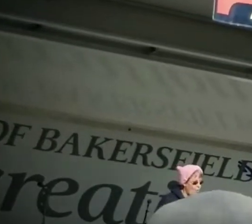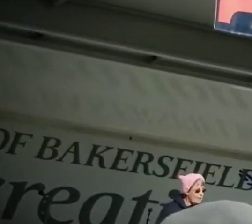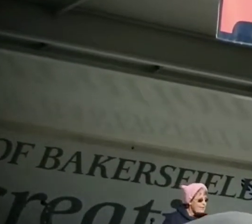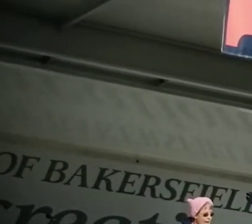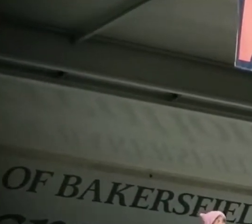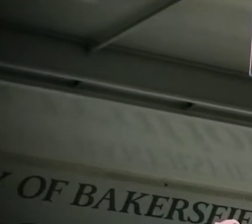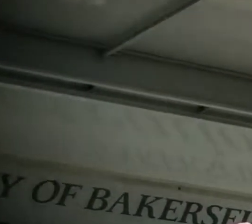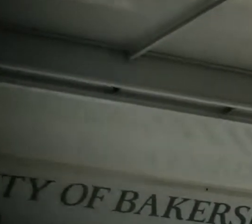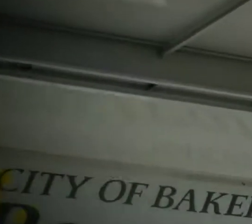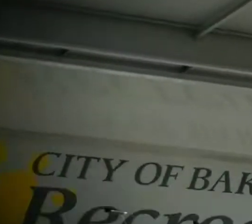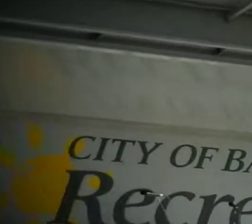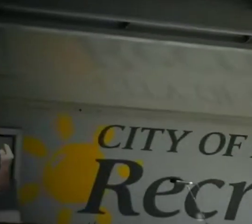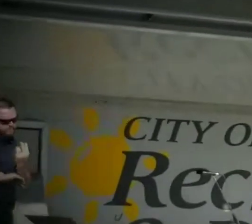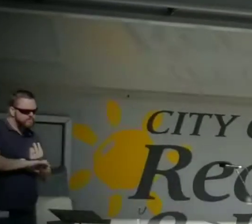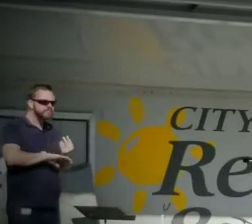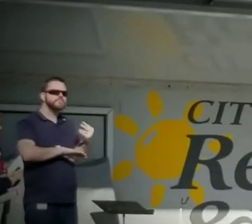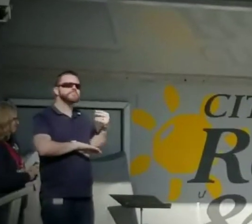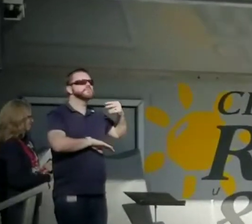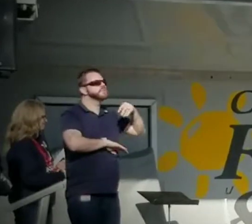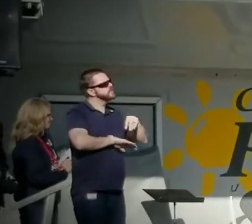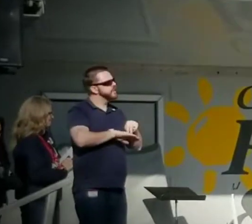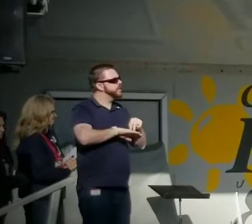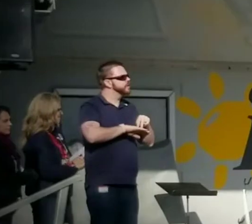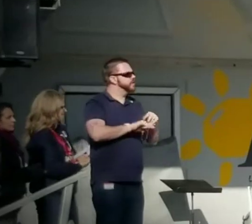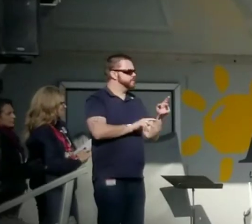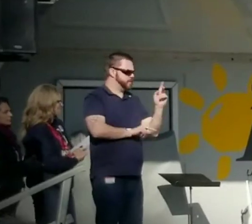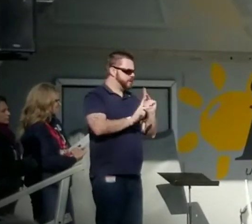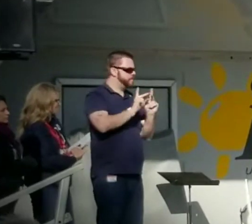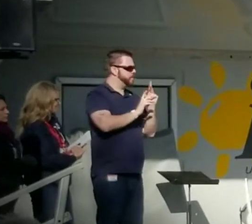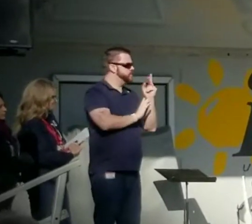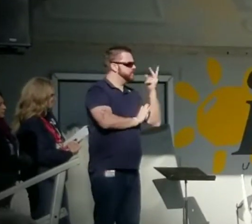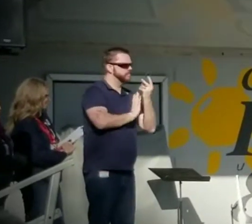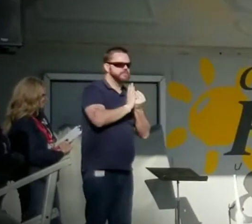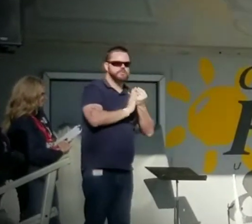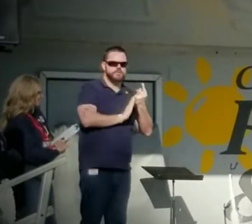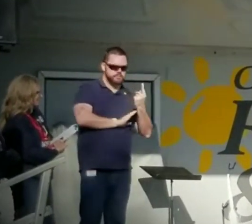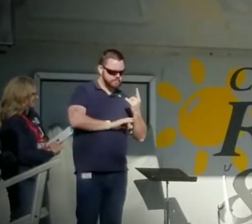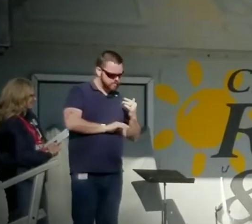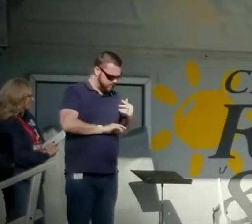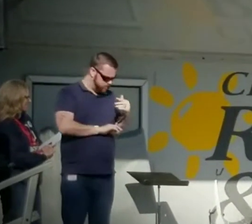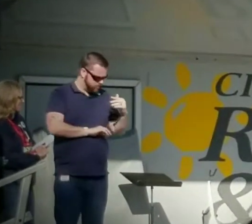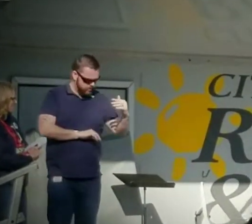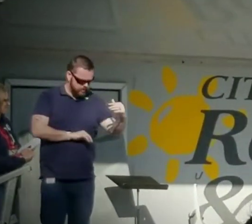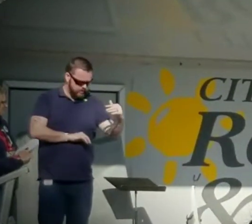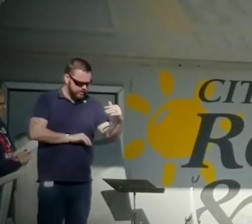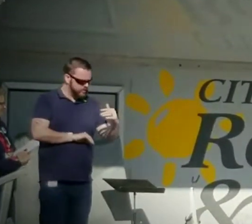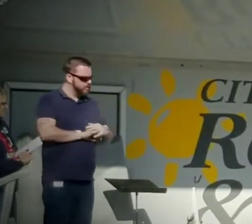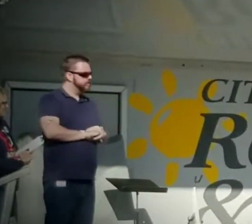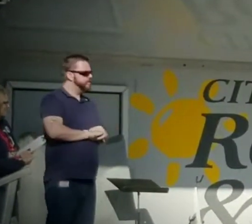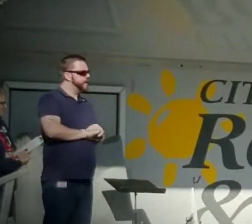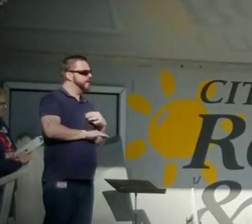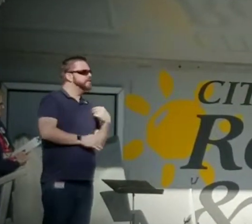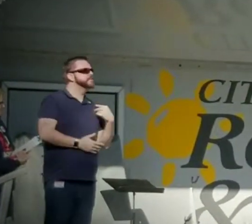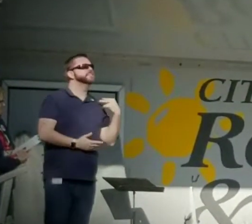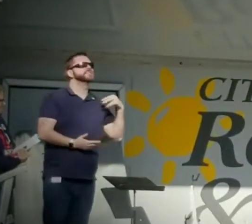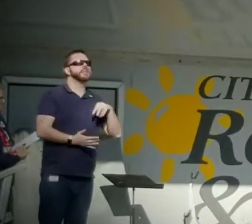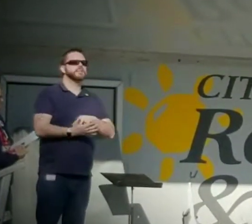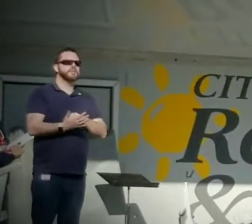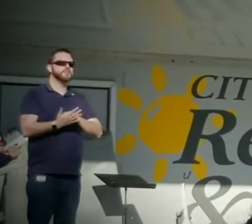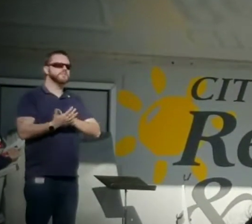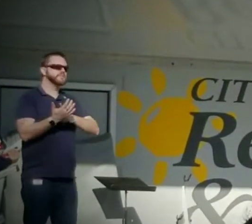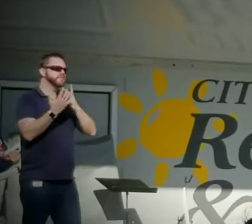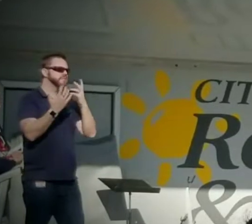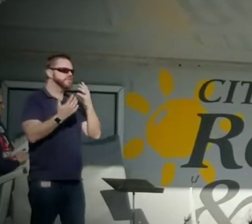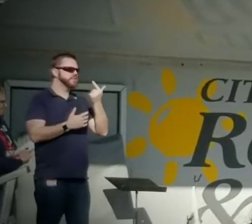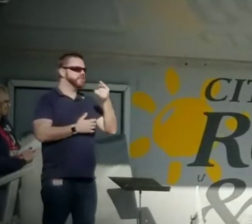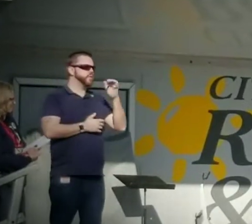Now, we stand on the shoulders of those who've come before us. I stand on the shoulders of Gloria